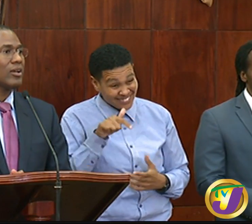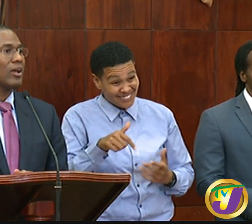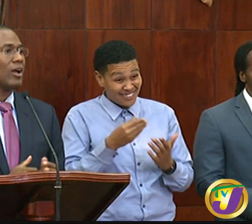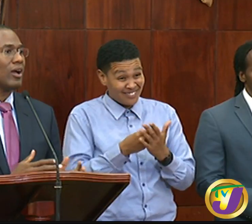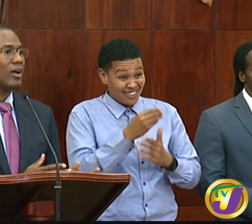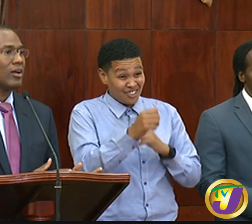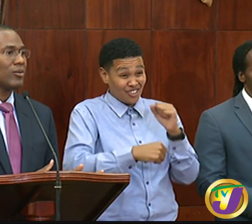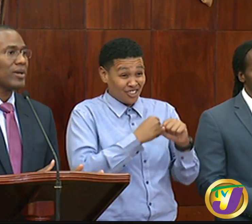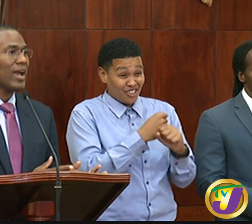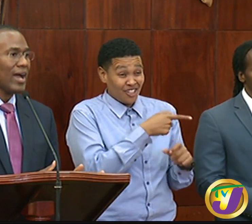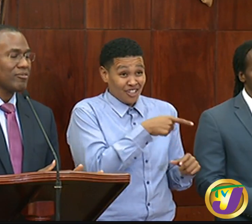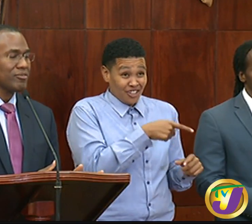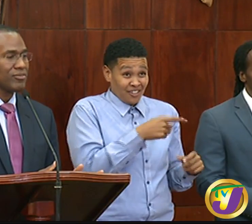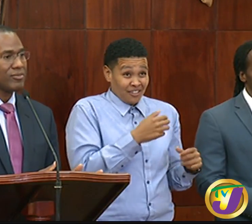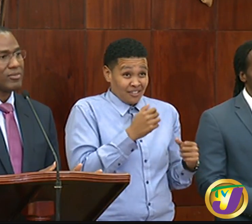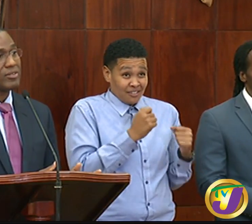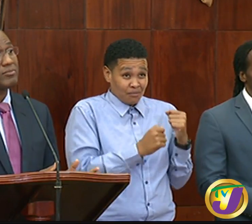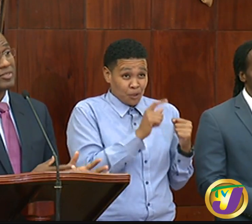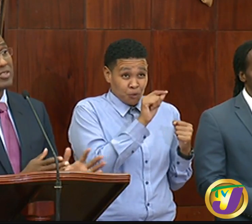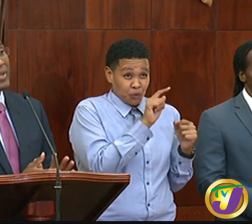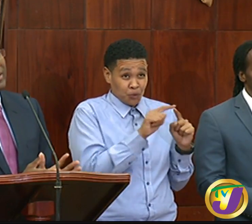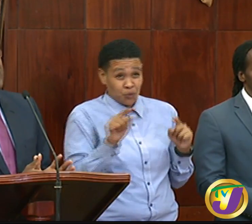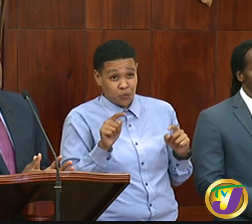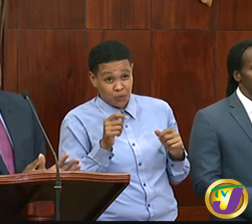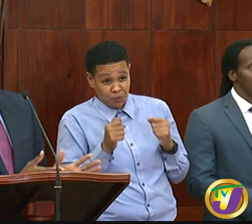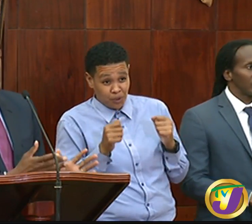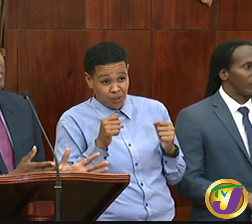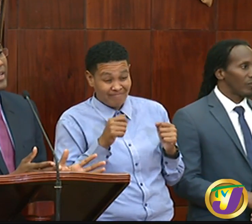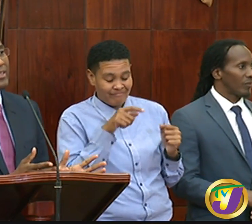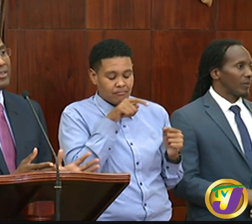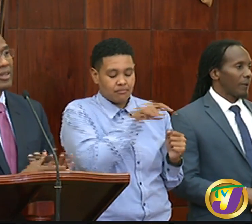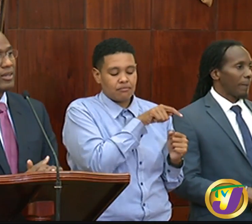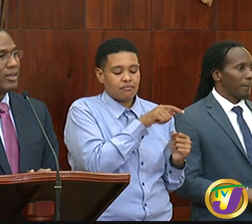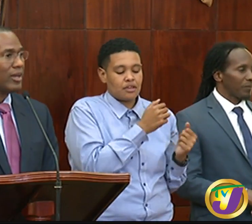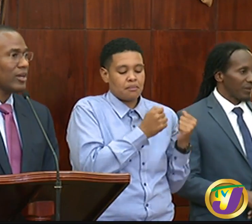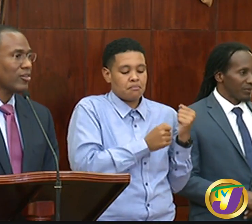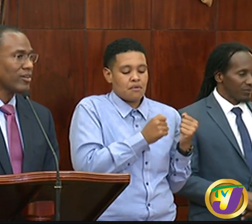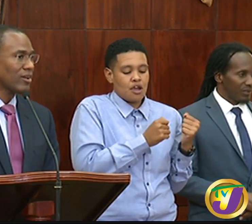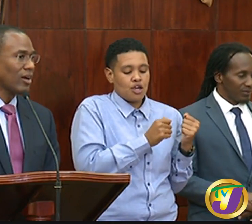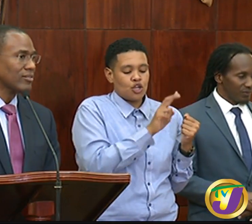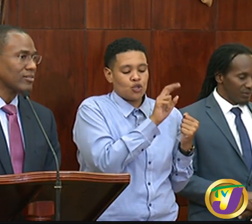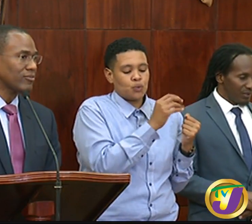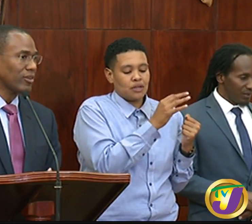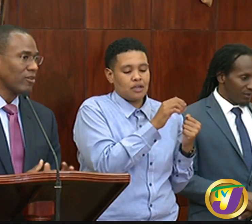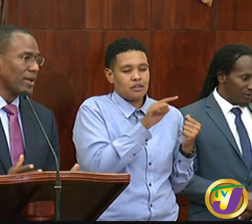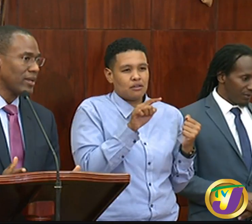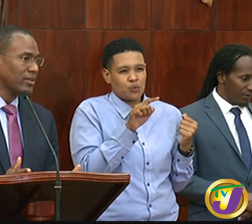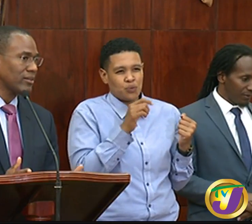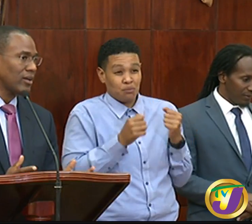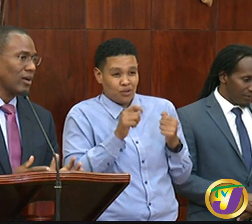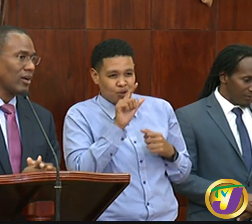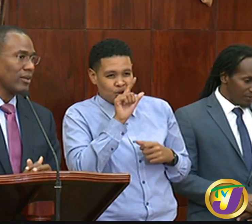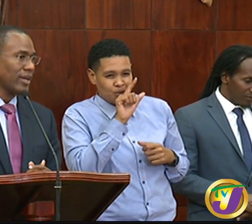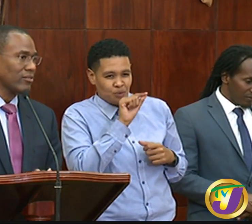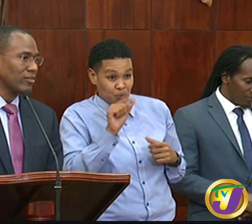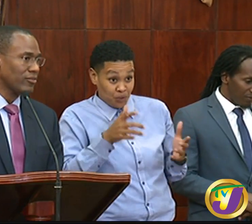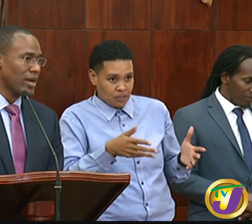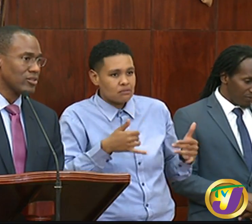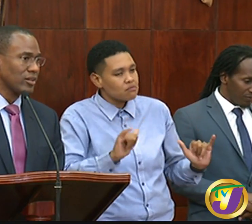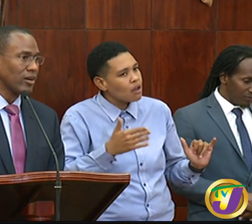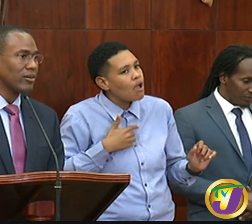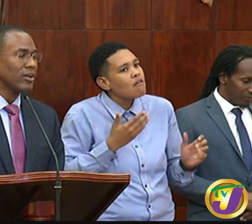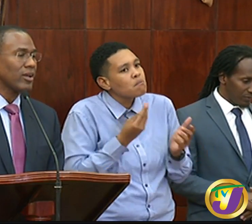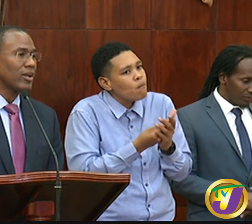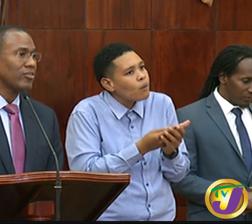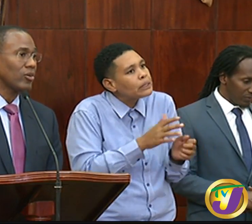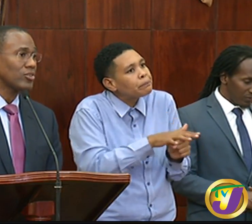earlier, we have space to accommodate increased costs for the remaining days of this